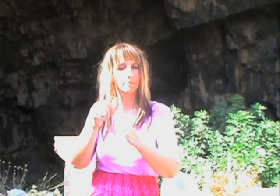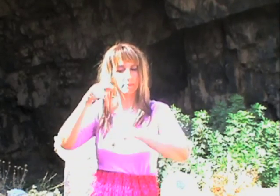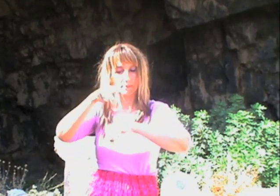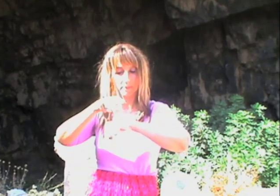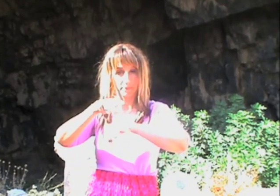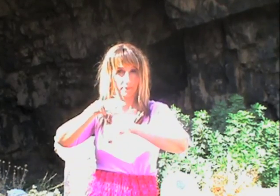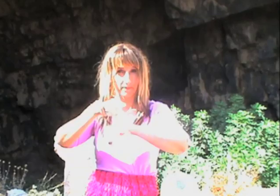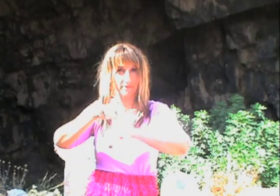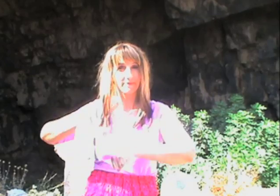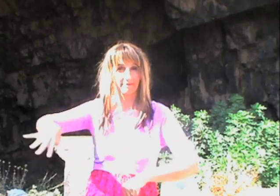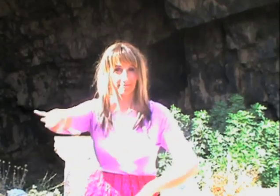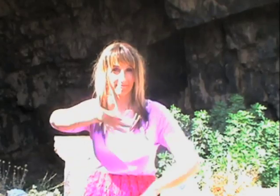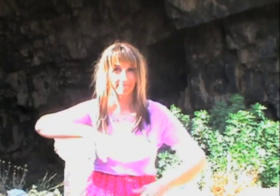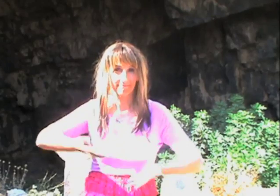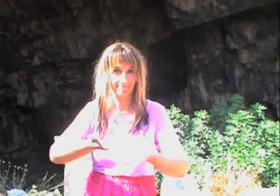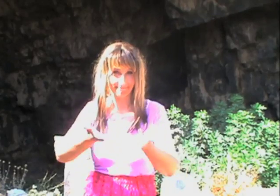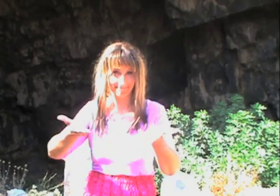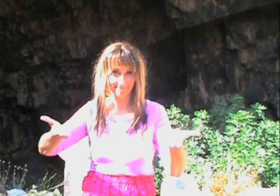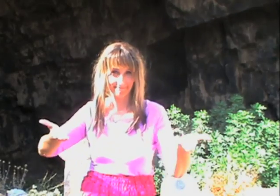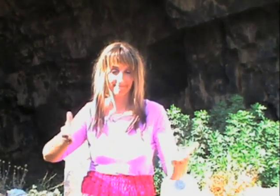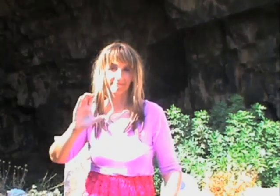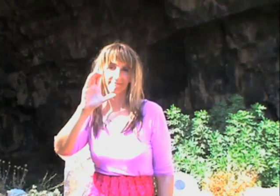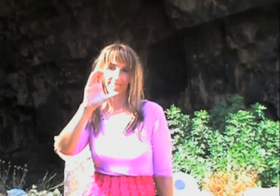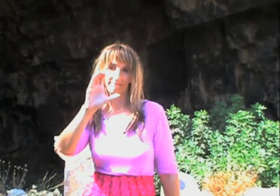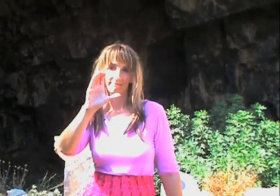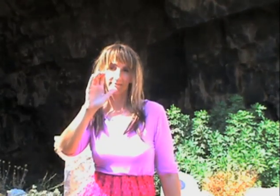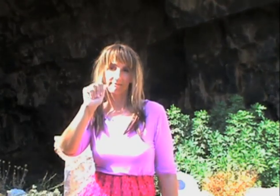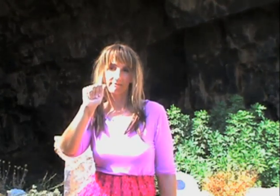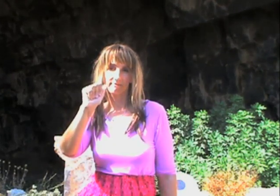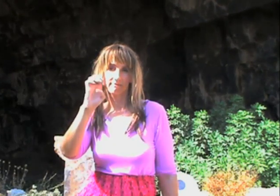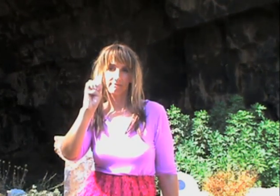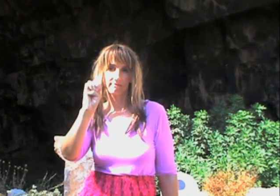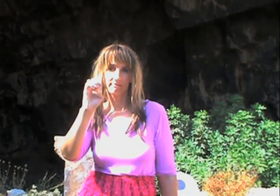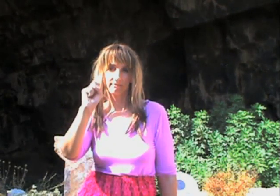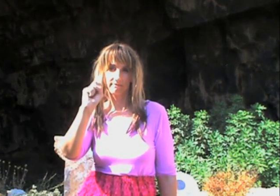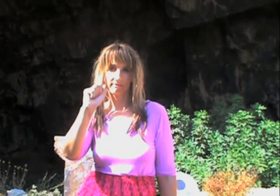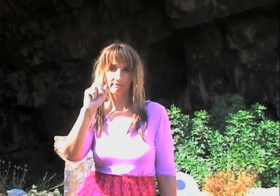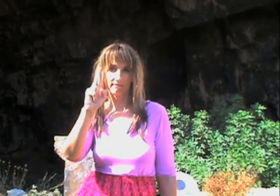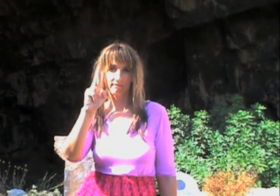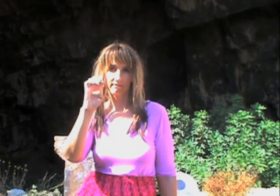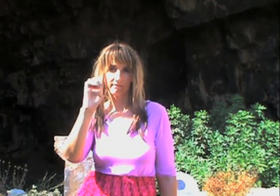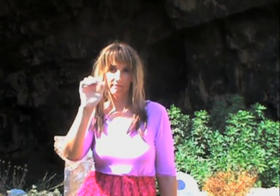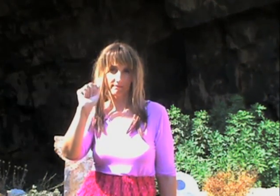chat with Peter in this area, here in Caesarea